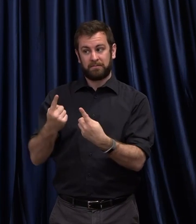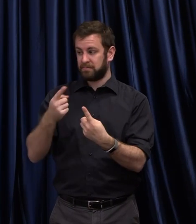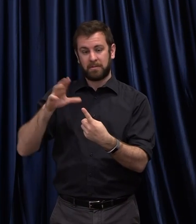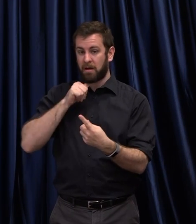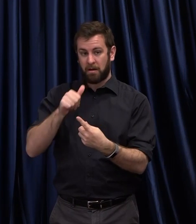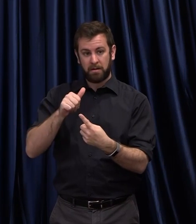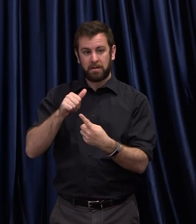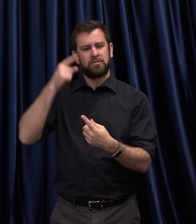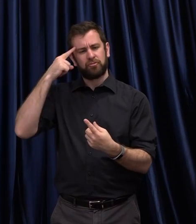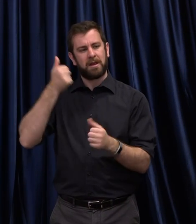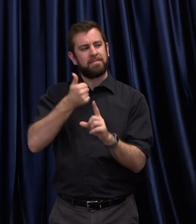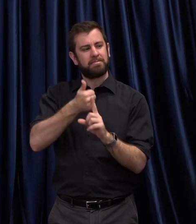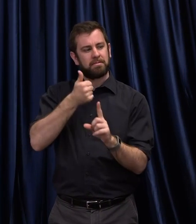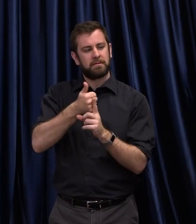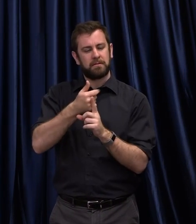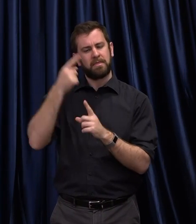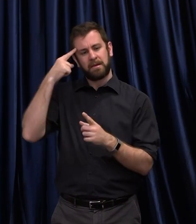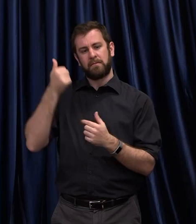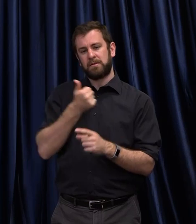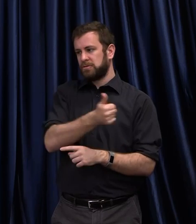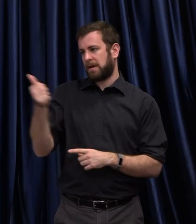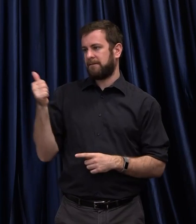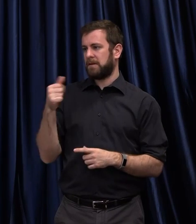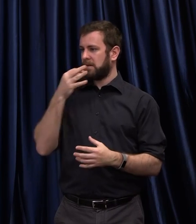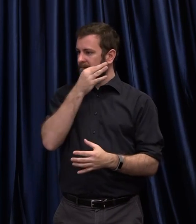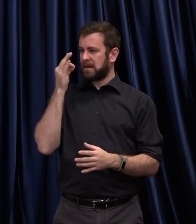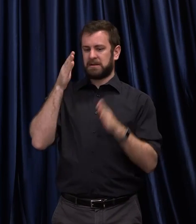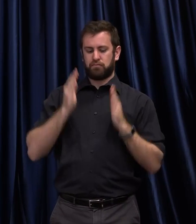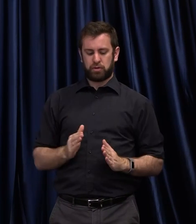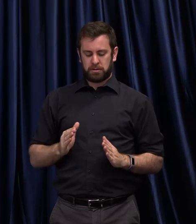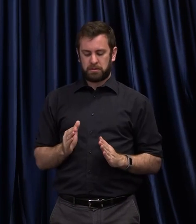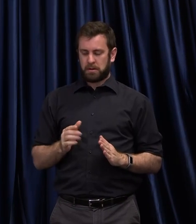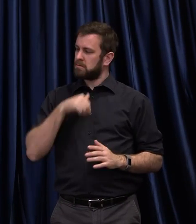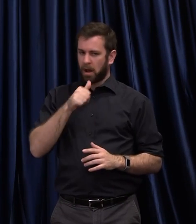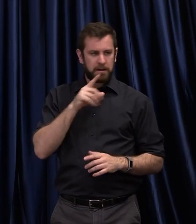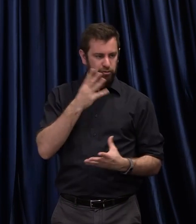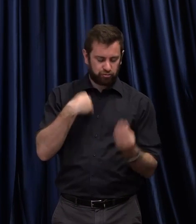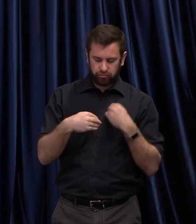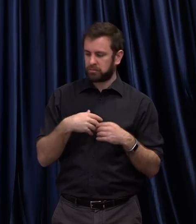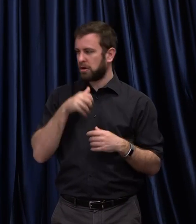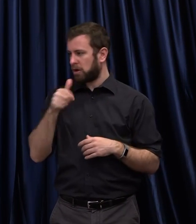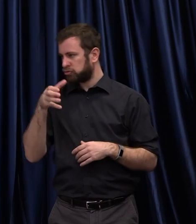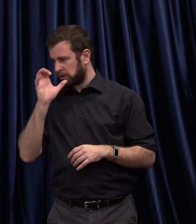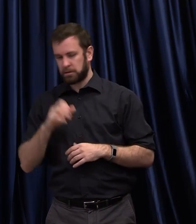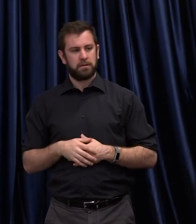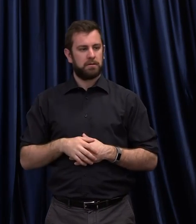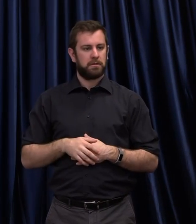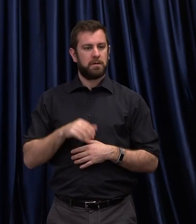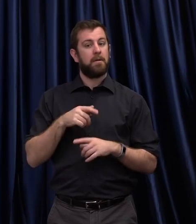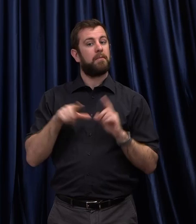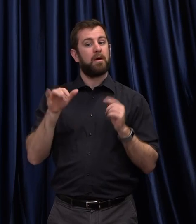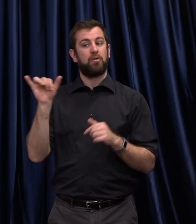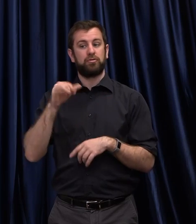person. Not just a fasting person that you're not going to drink, you're not going to eat, but you're not going to